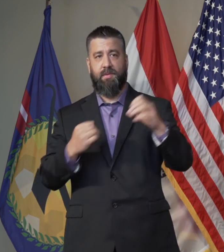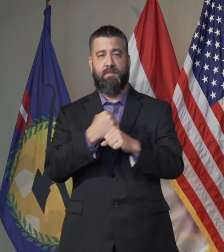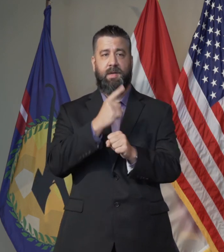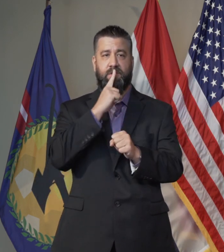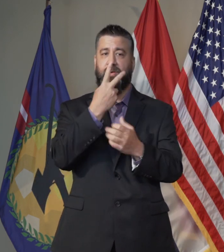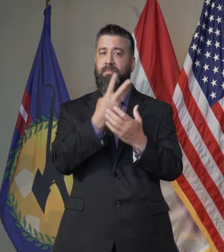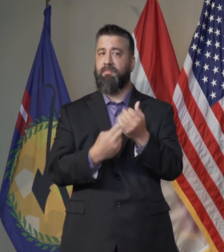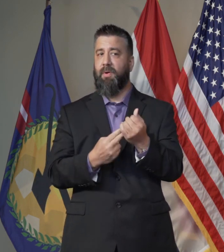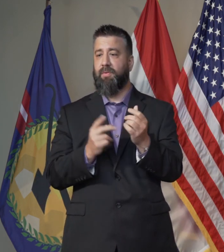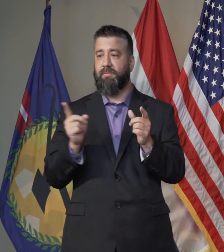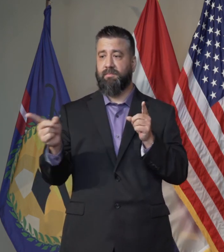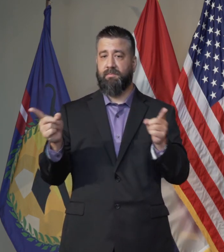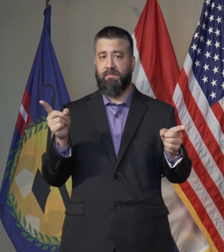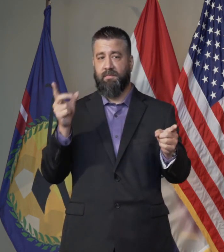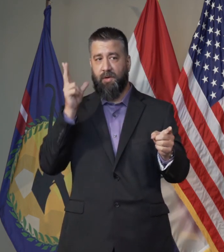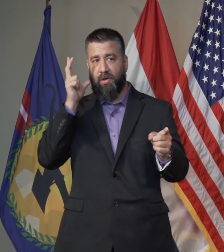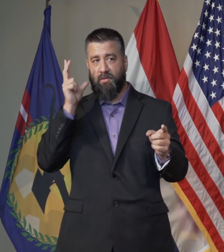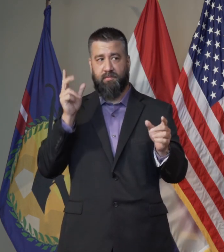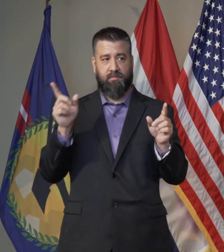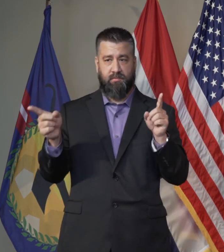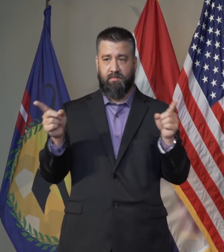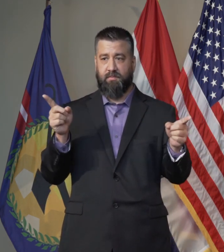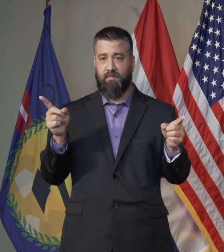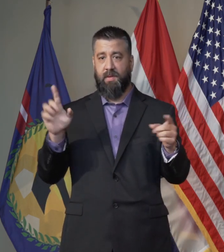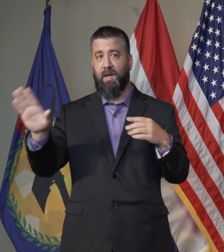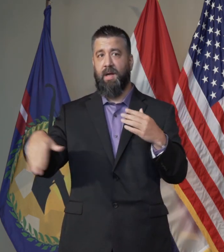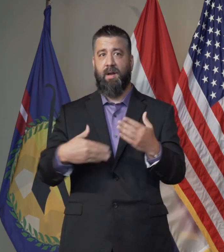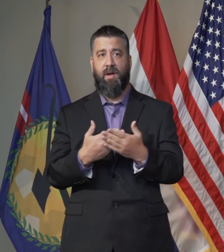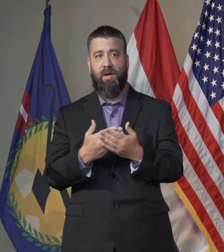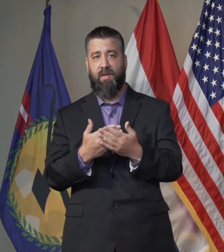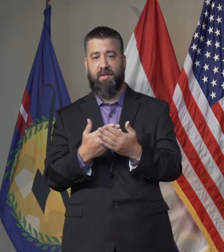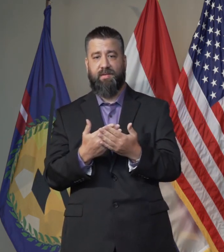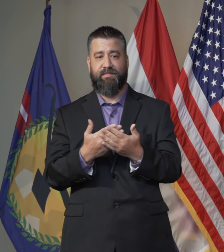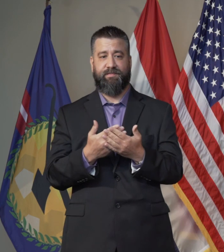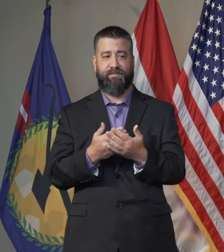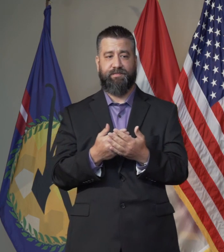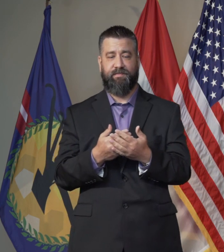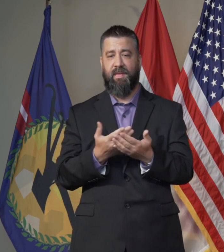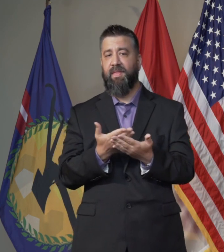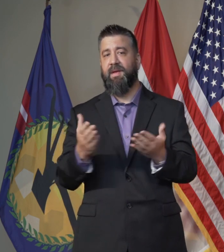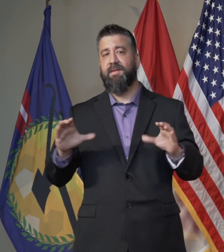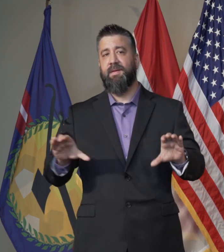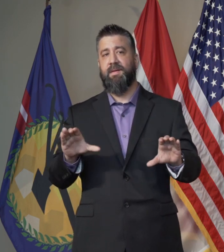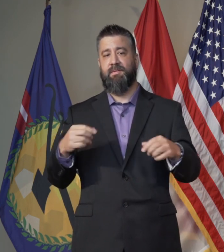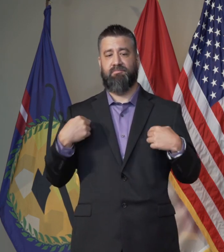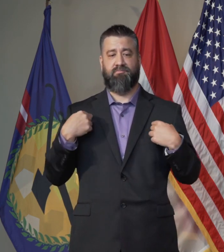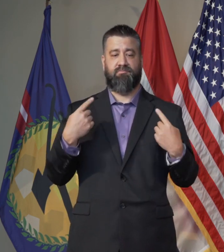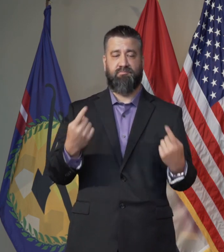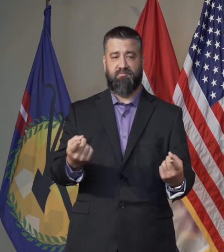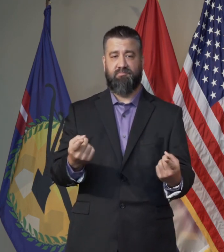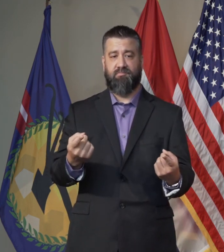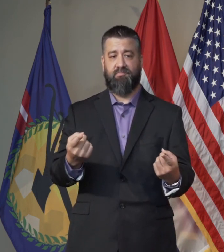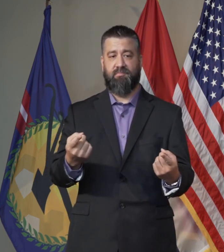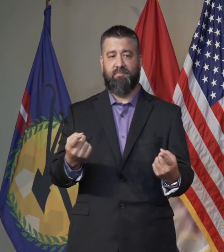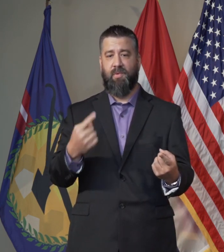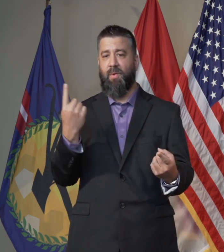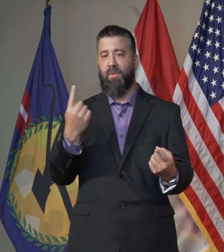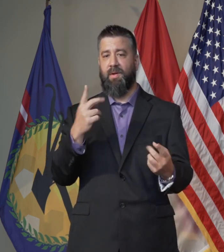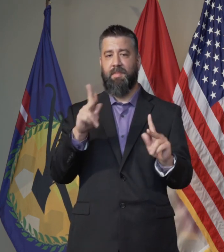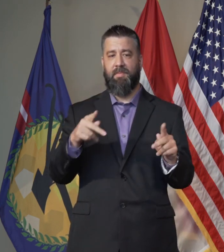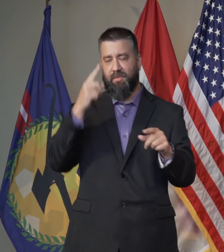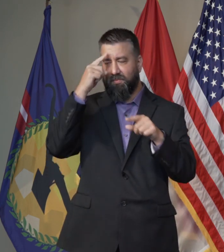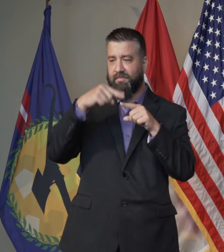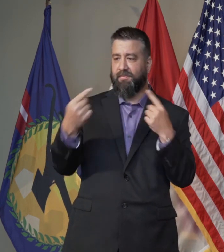heard, and that all of the maneuvers over the past several weeks to make sure only opponents of